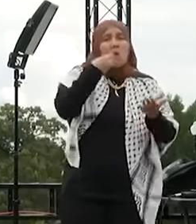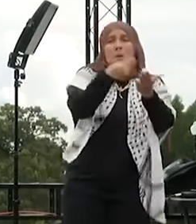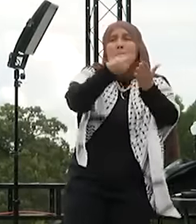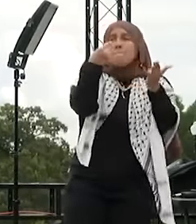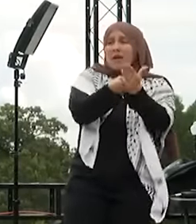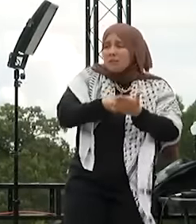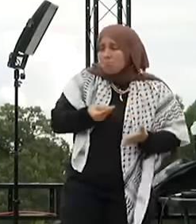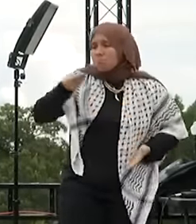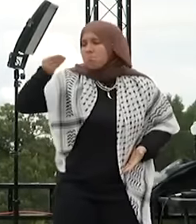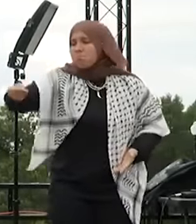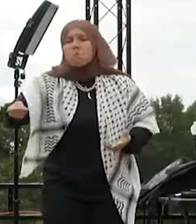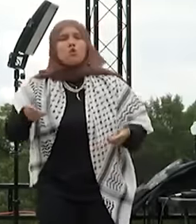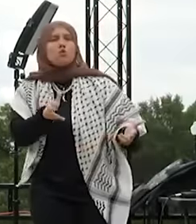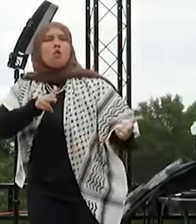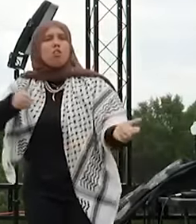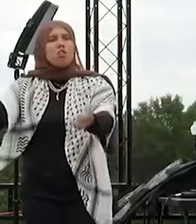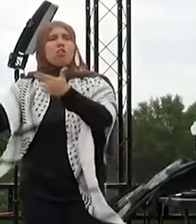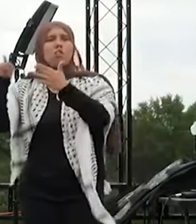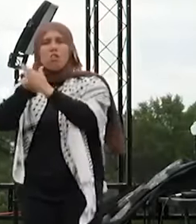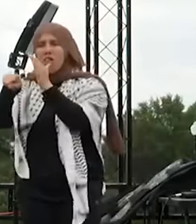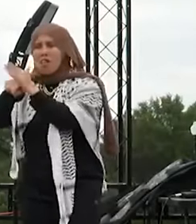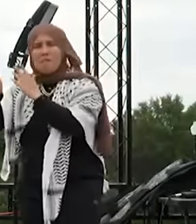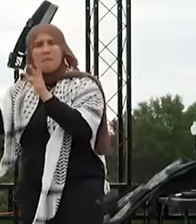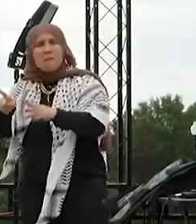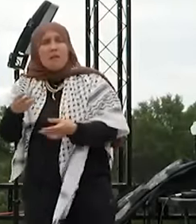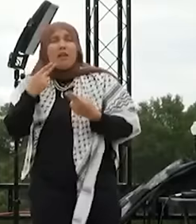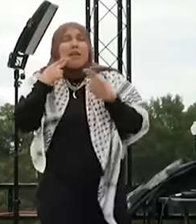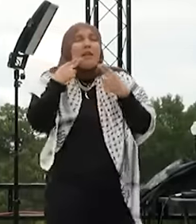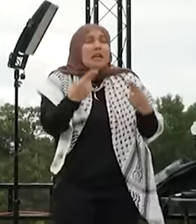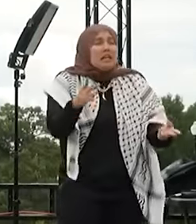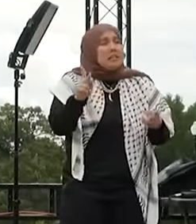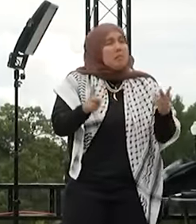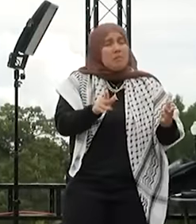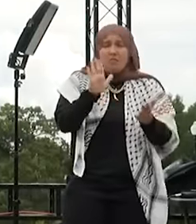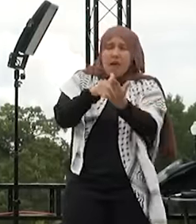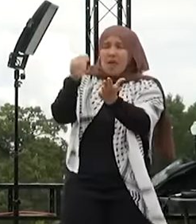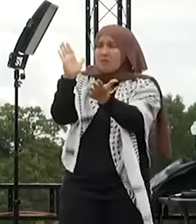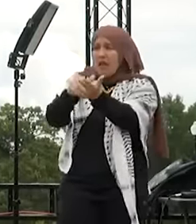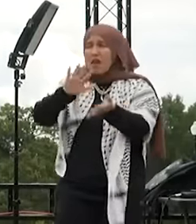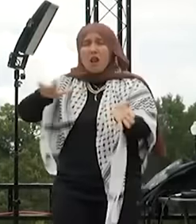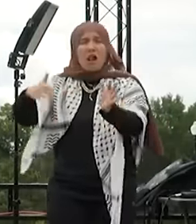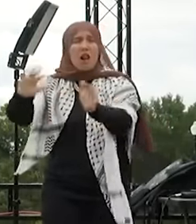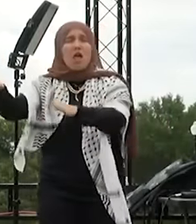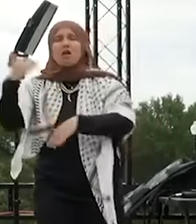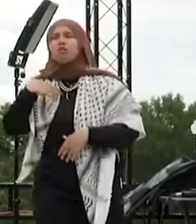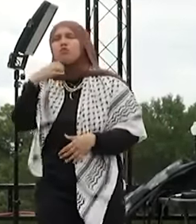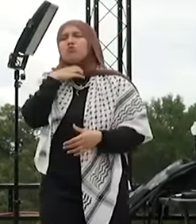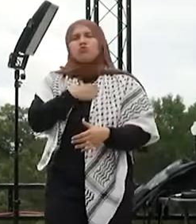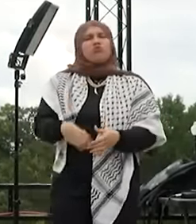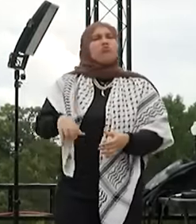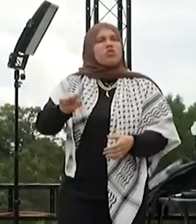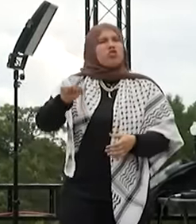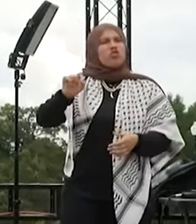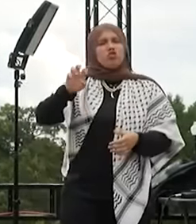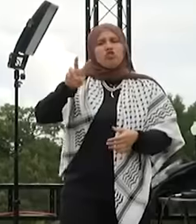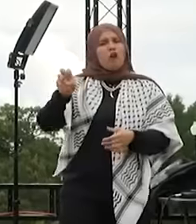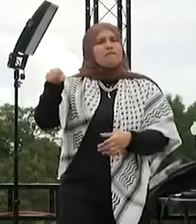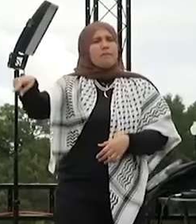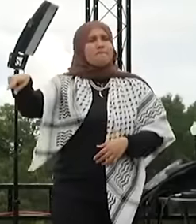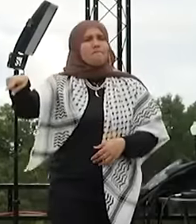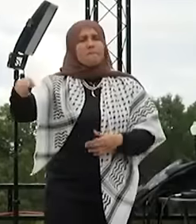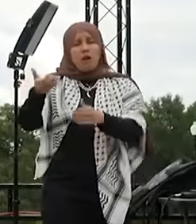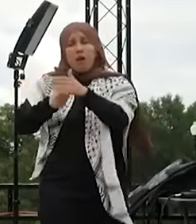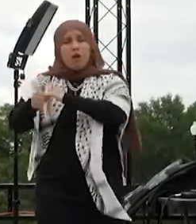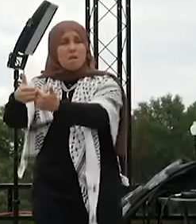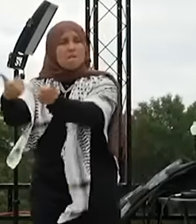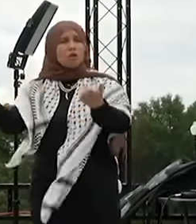murder people, innocent people in the thousands, and to keep them starved under occupation and apartheid. That we